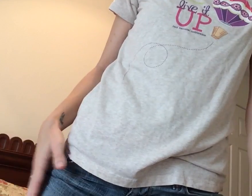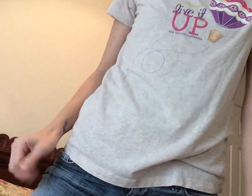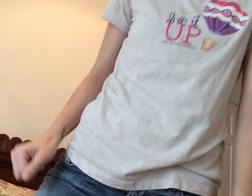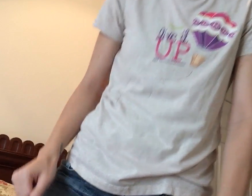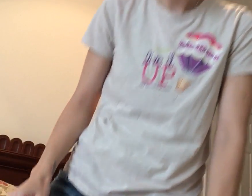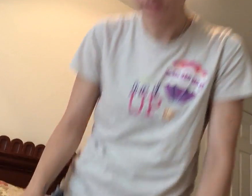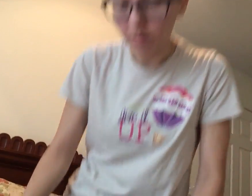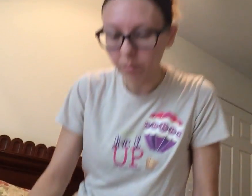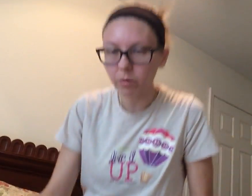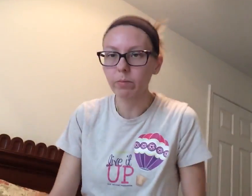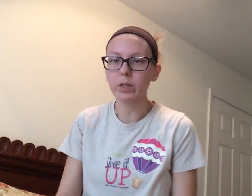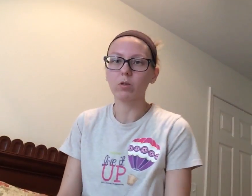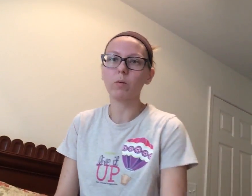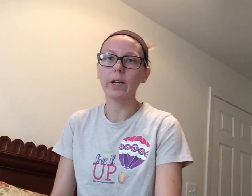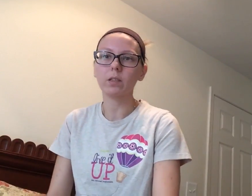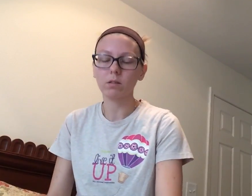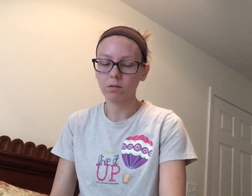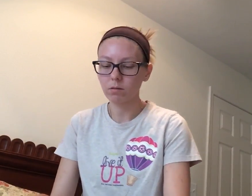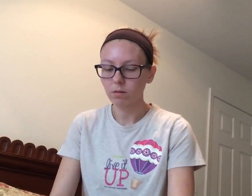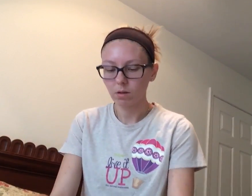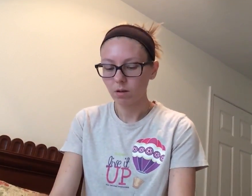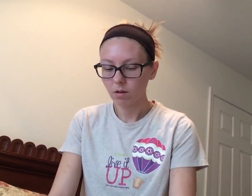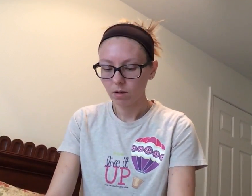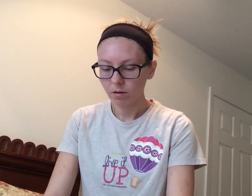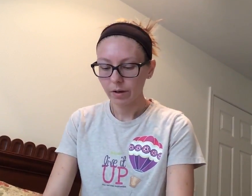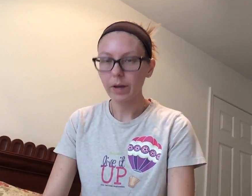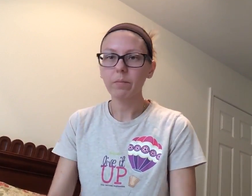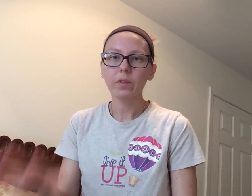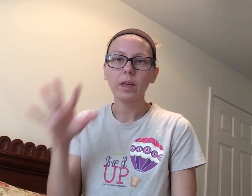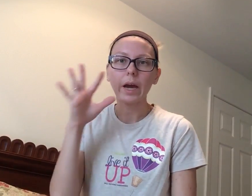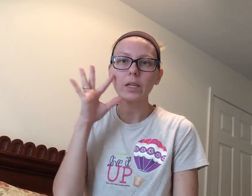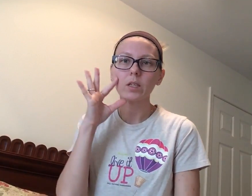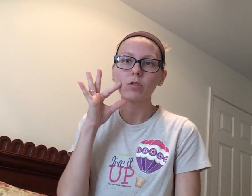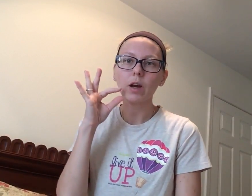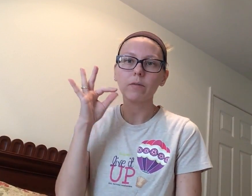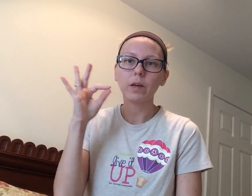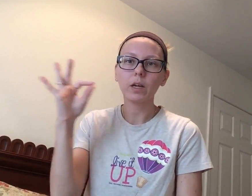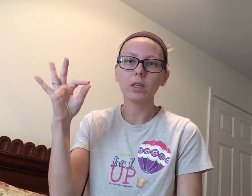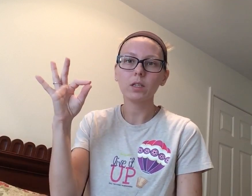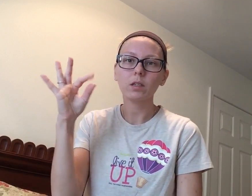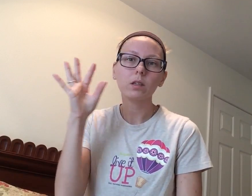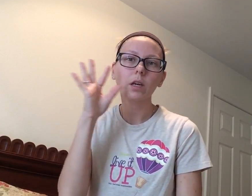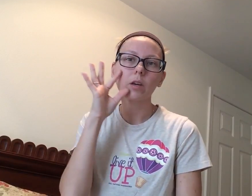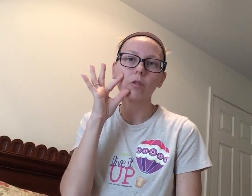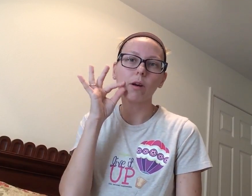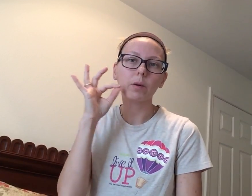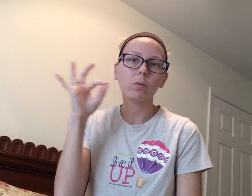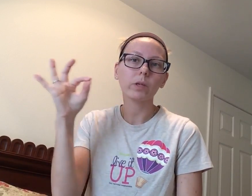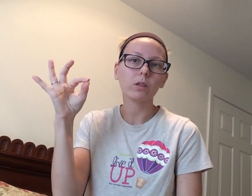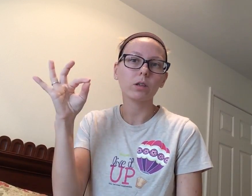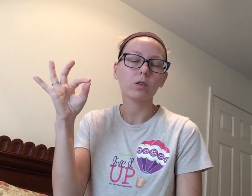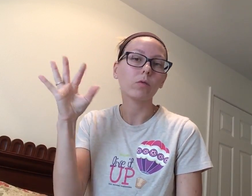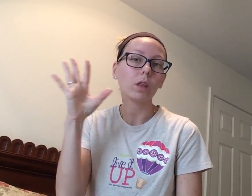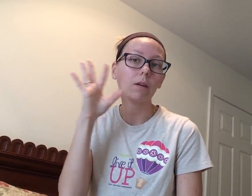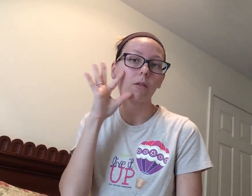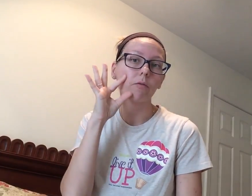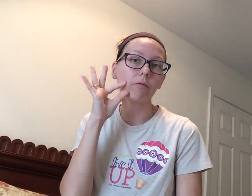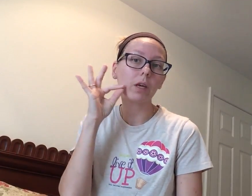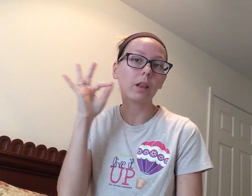Dog. It's a double movement, so twice. Okay? Cat is your F hand, like you're grabbing a whisker. So if you think of a